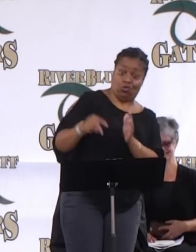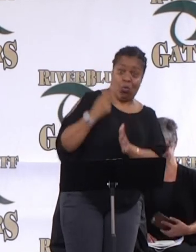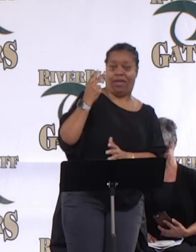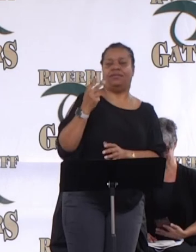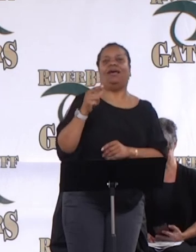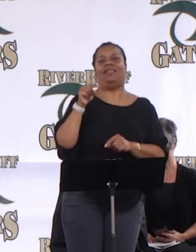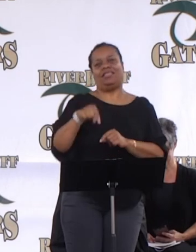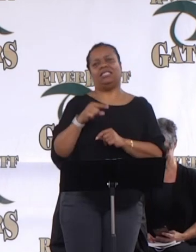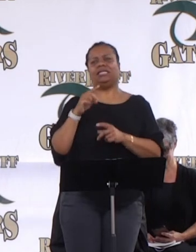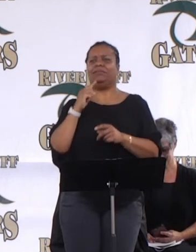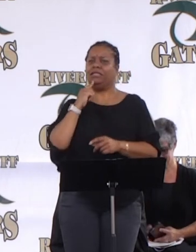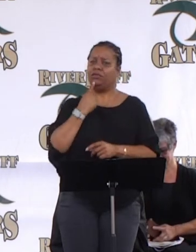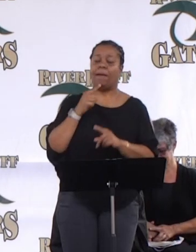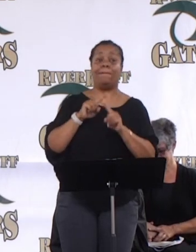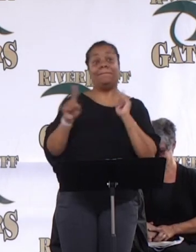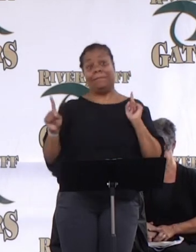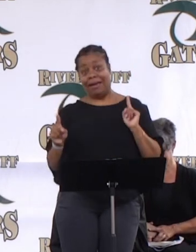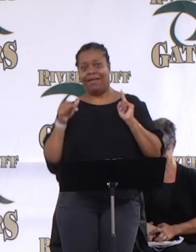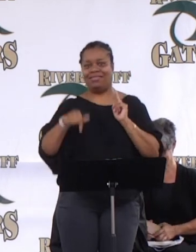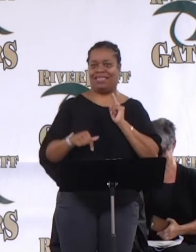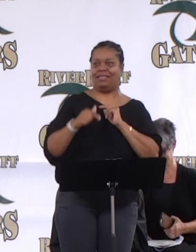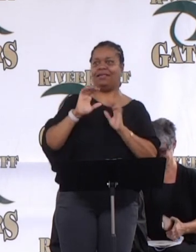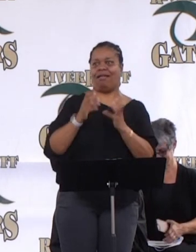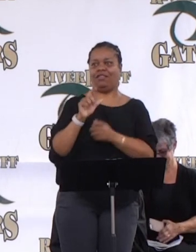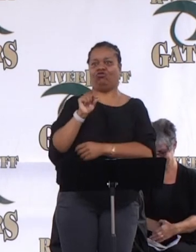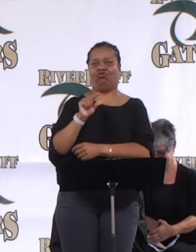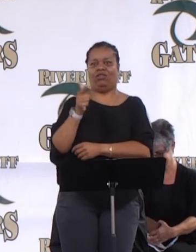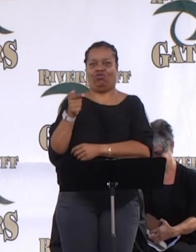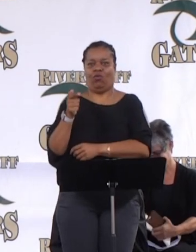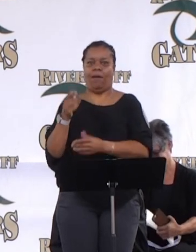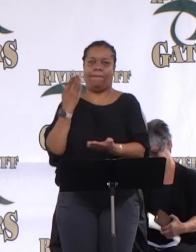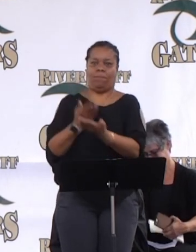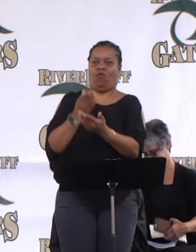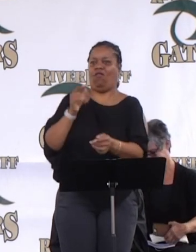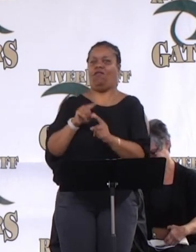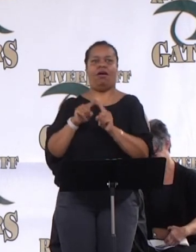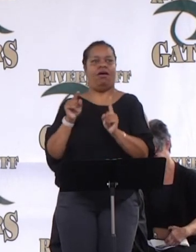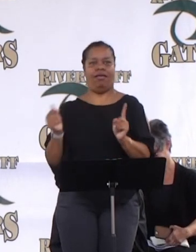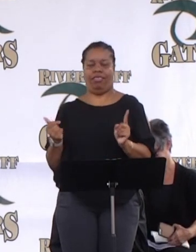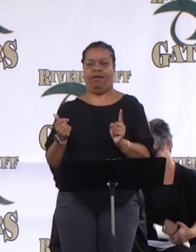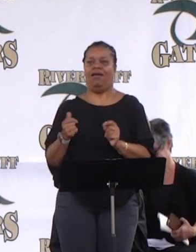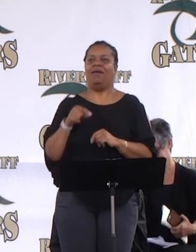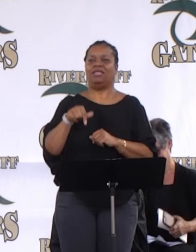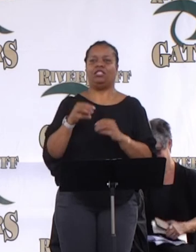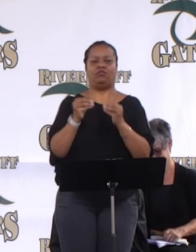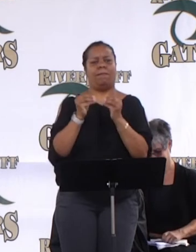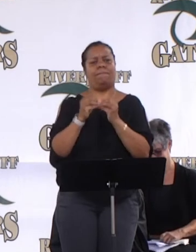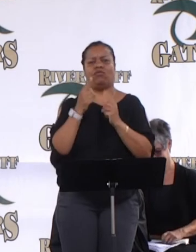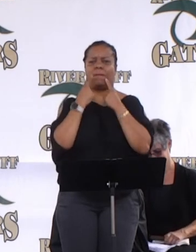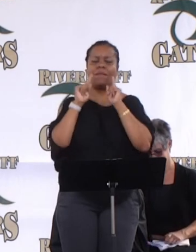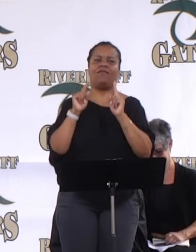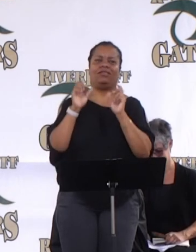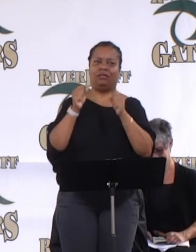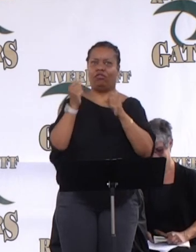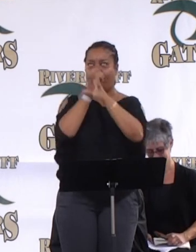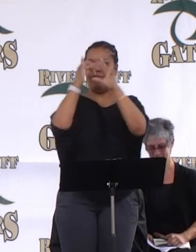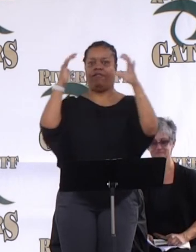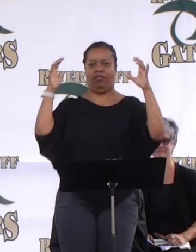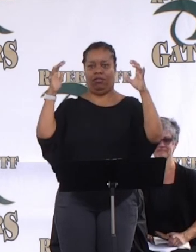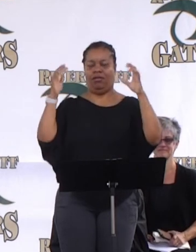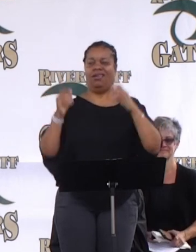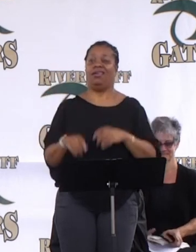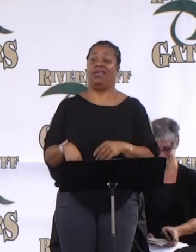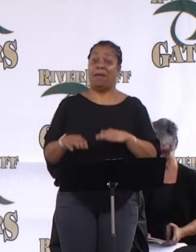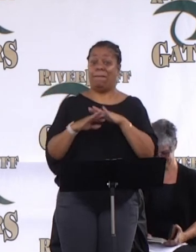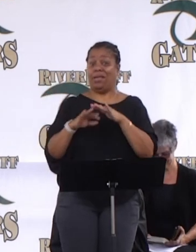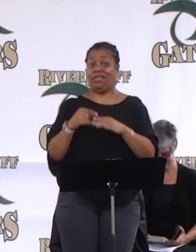disappointment. However, the class of 2021 has proven otherwise, and this year was more successful than we could have ever envisioned.